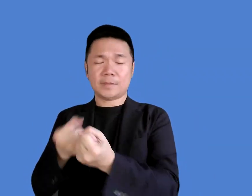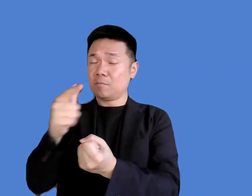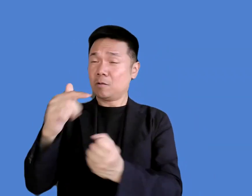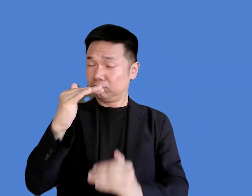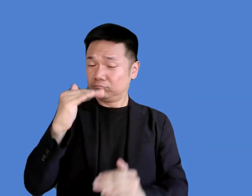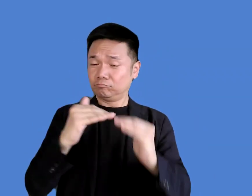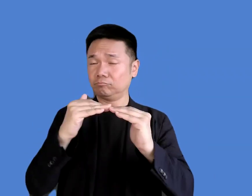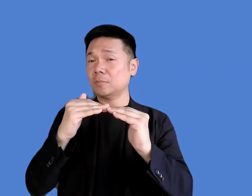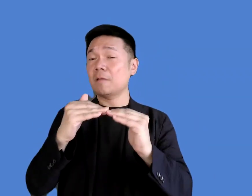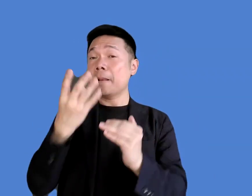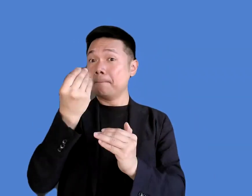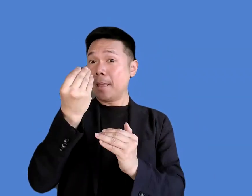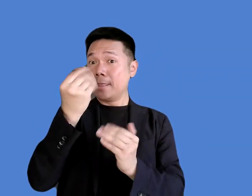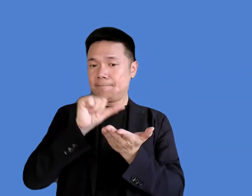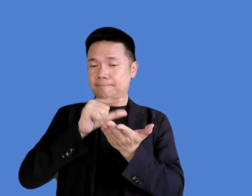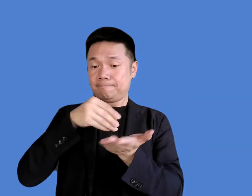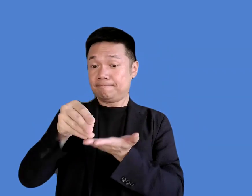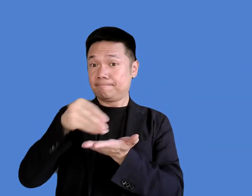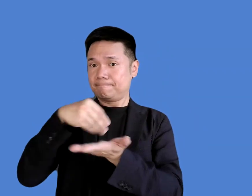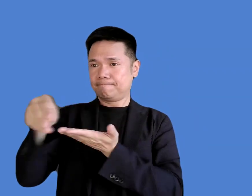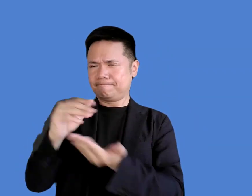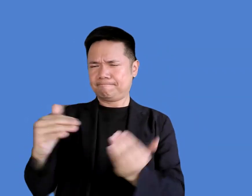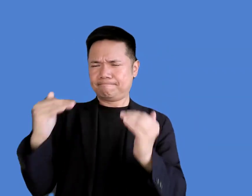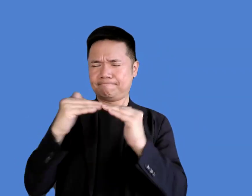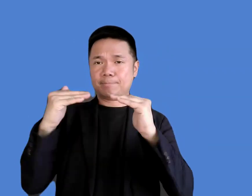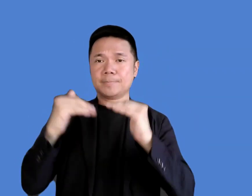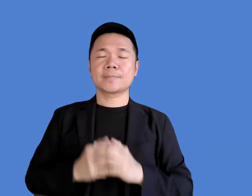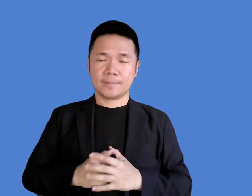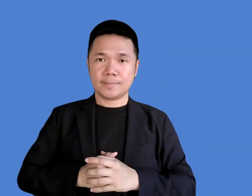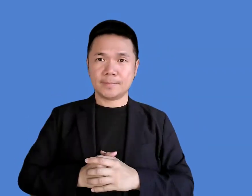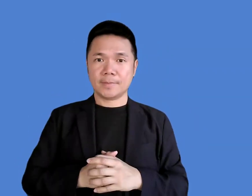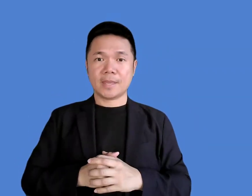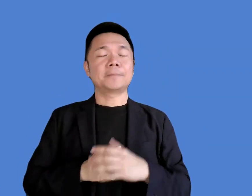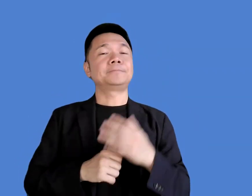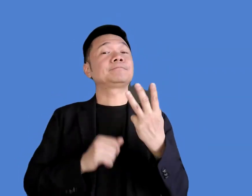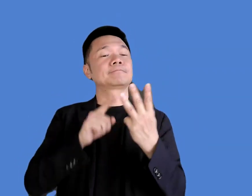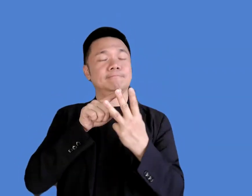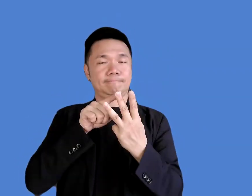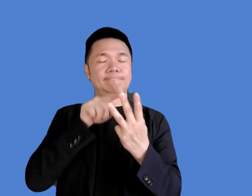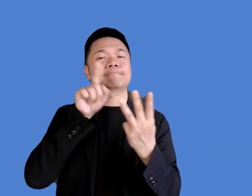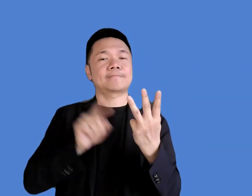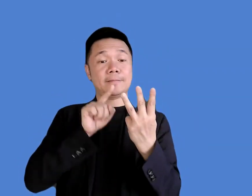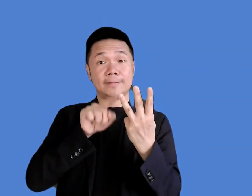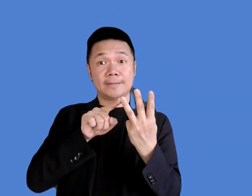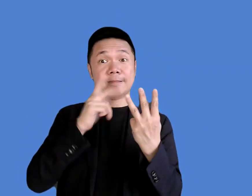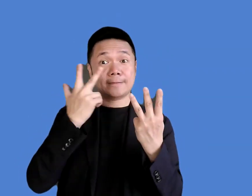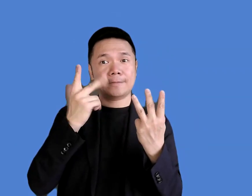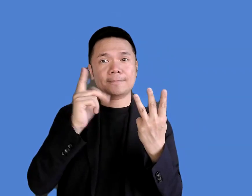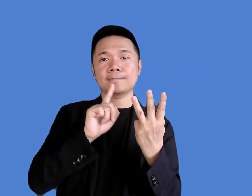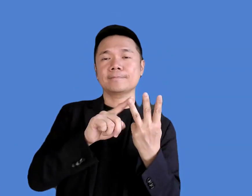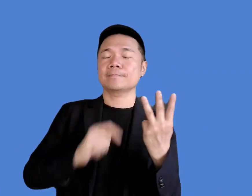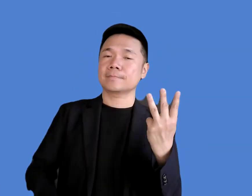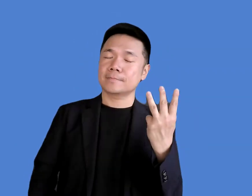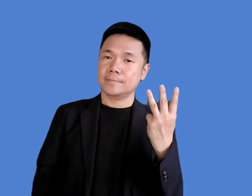gender pay gap where it exists. And on our 3rd pillar for our inclusive environment, we focus a